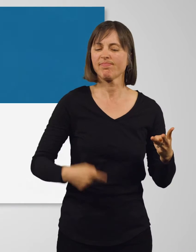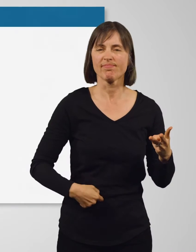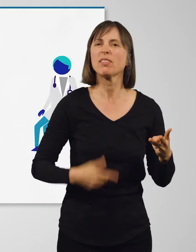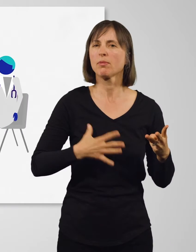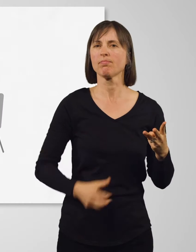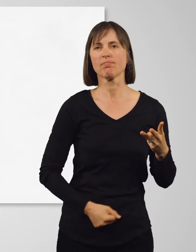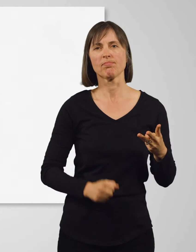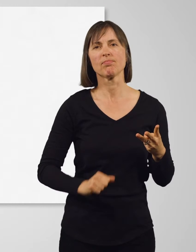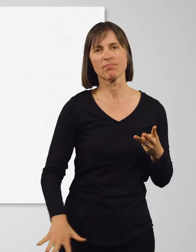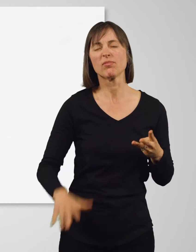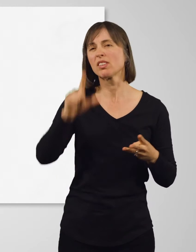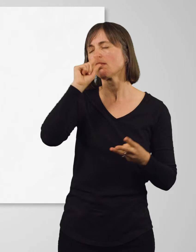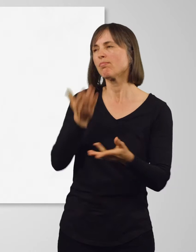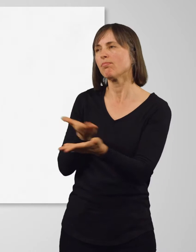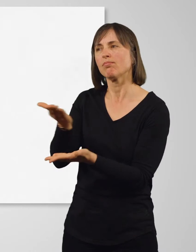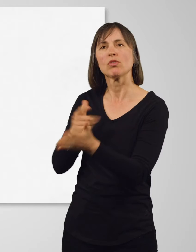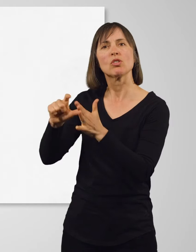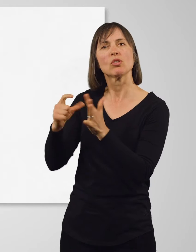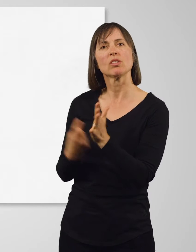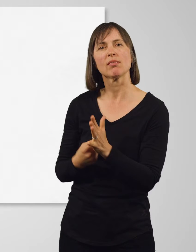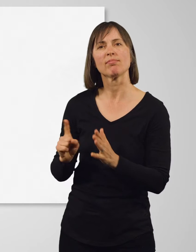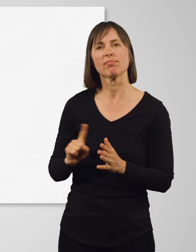She can talk to a doctor about ending the pregnancy.